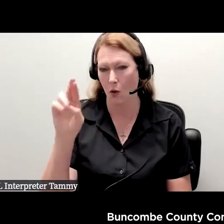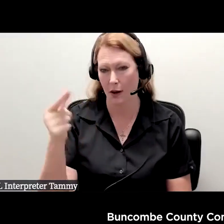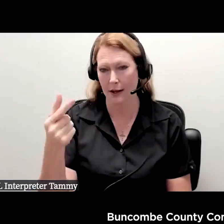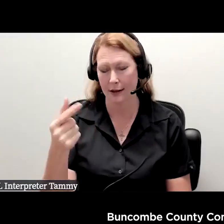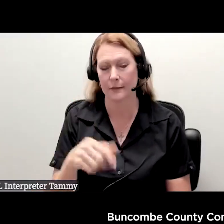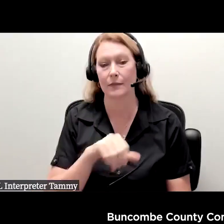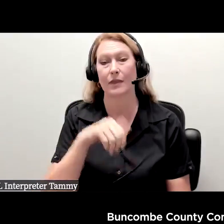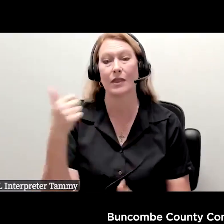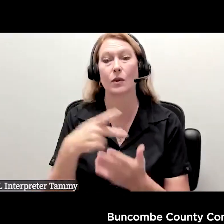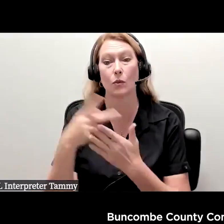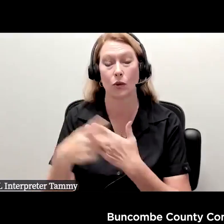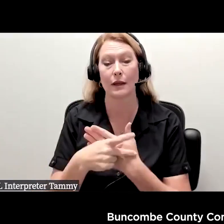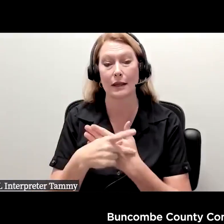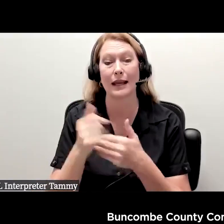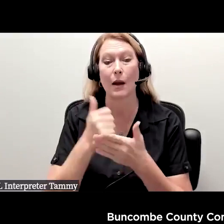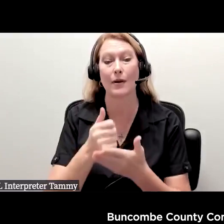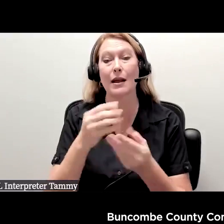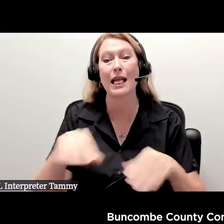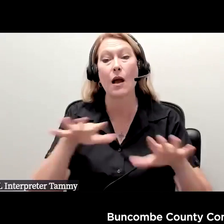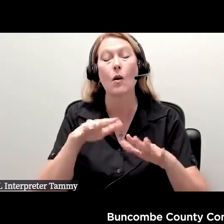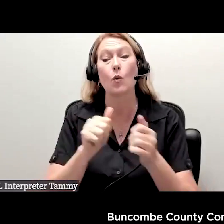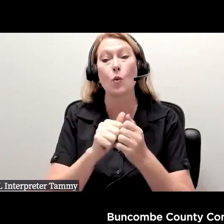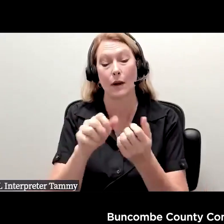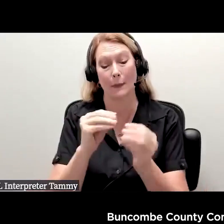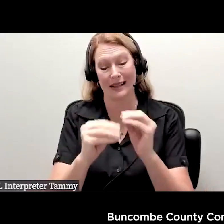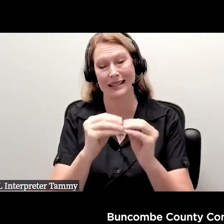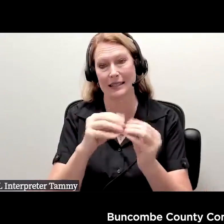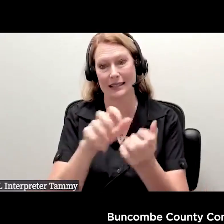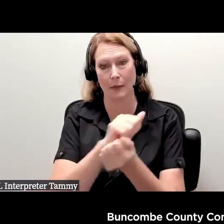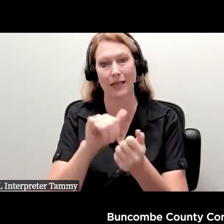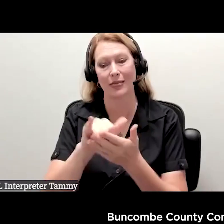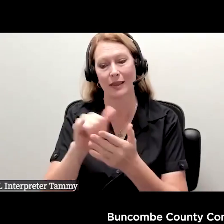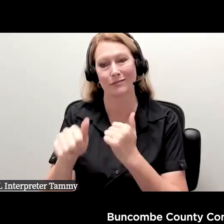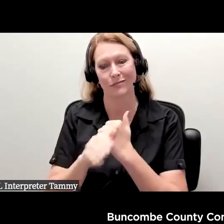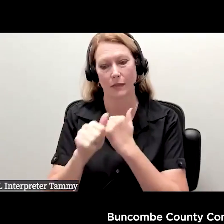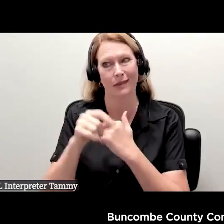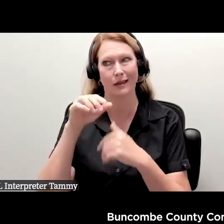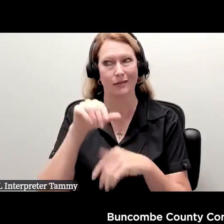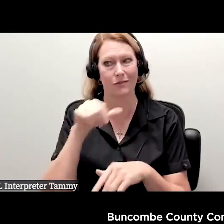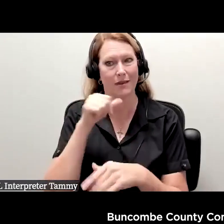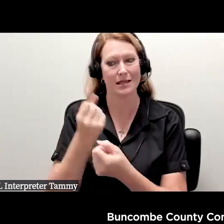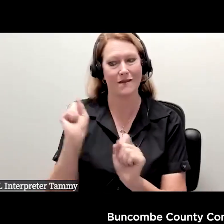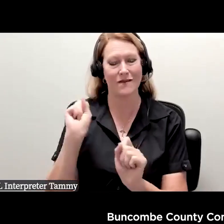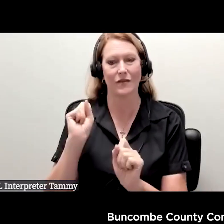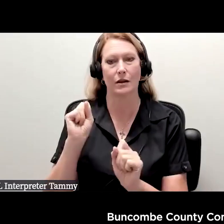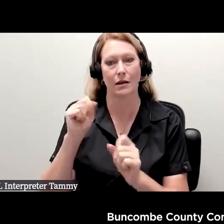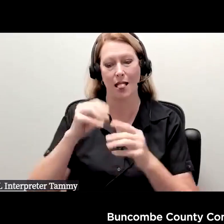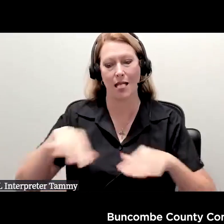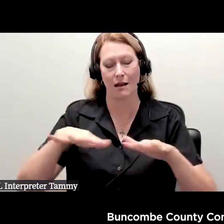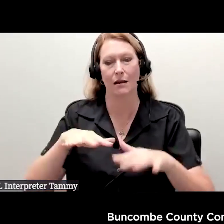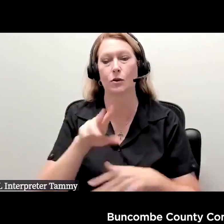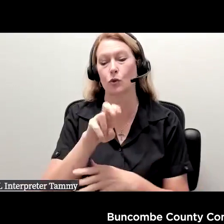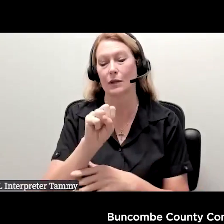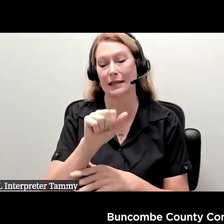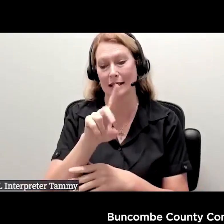Another program can assist landowners with repairing damage that is threatening their property's safety. The USDA